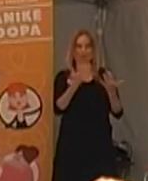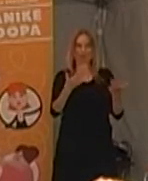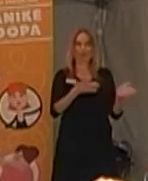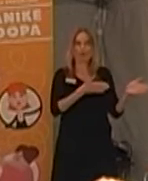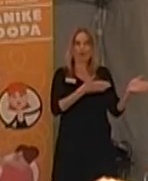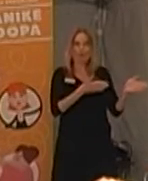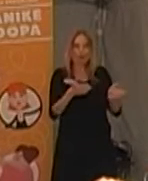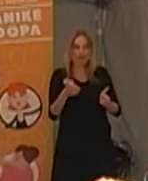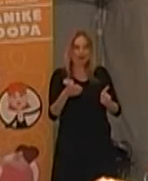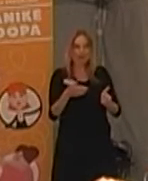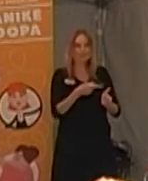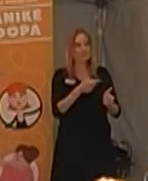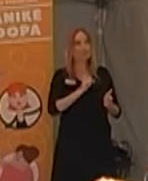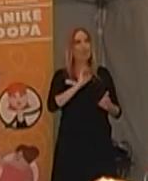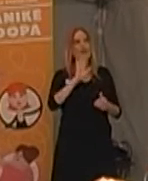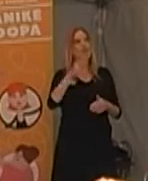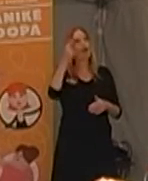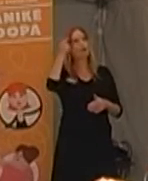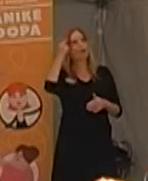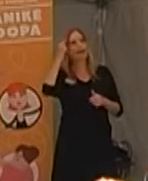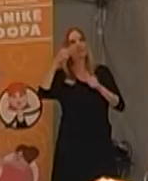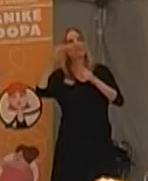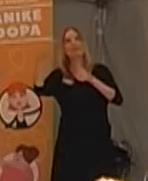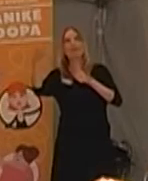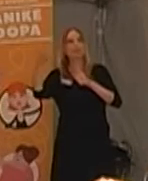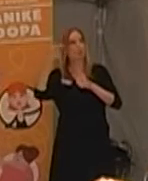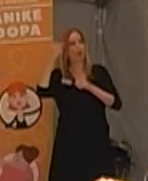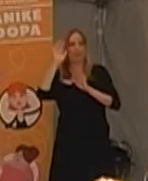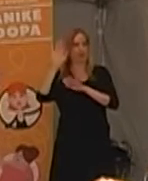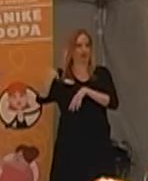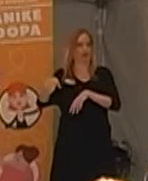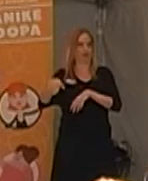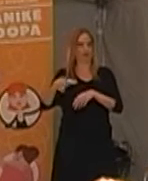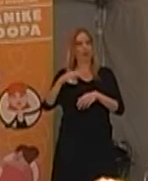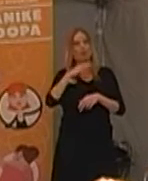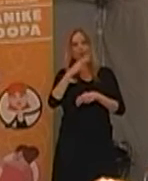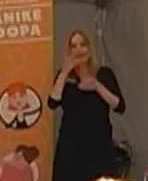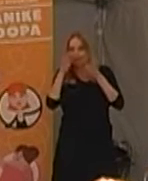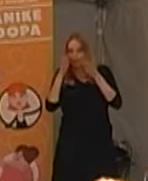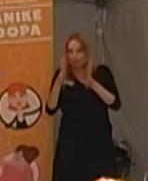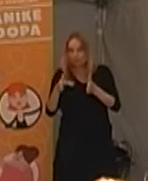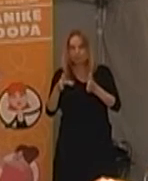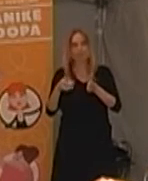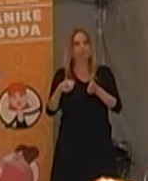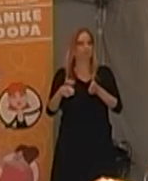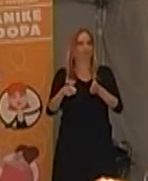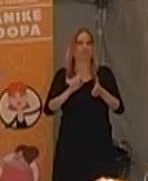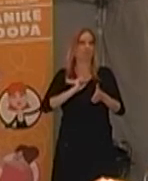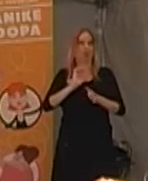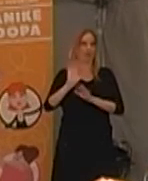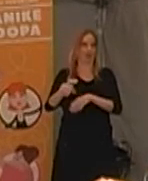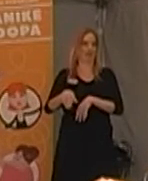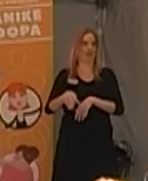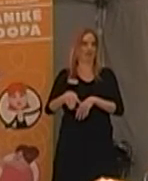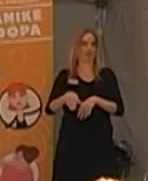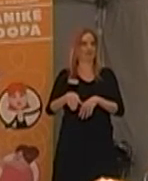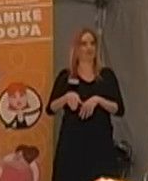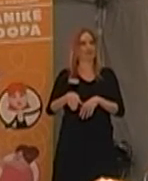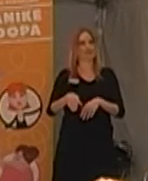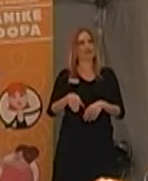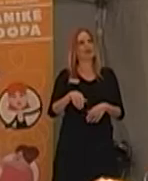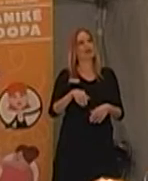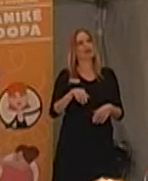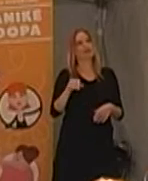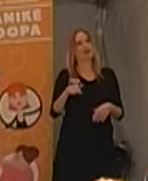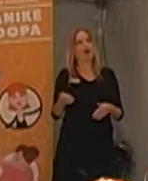don't have to think about it anymore. You don't have to pay much attention to all these big things, and you can concentrate